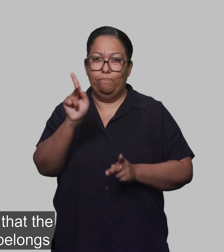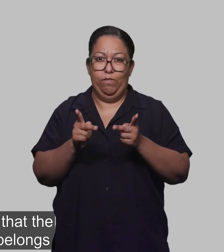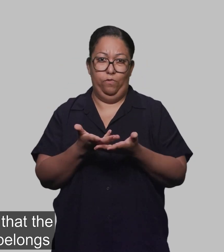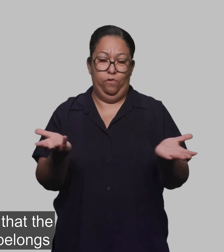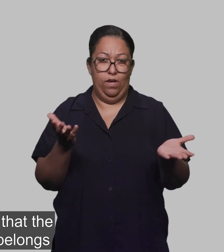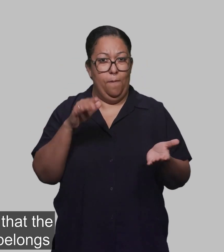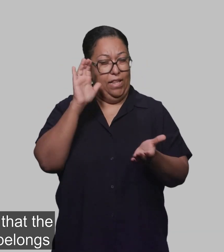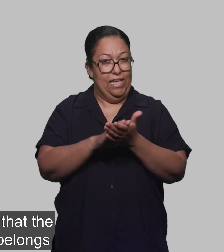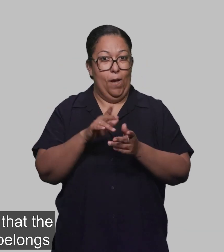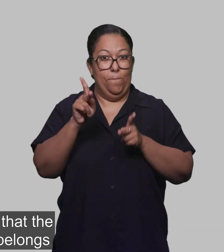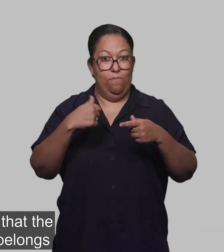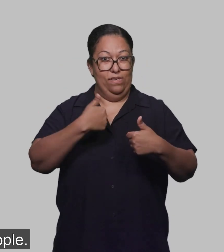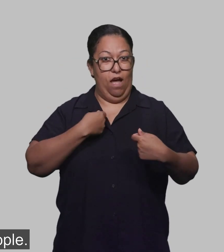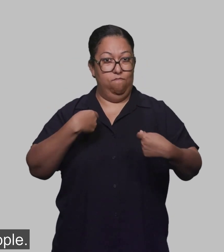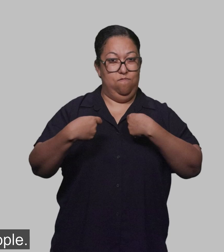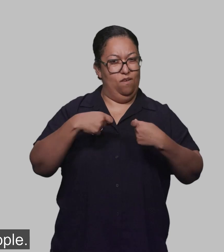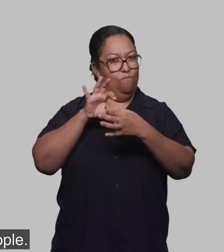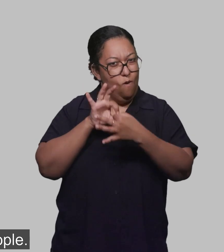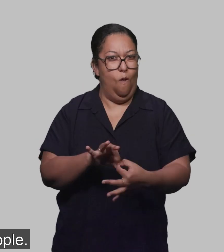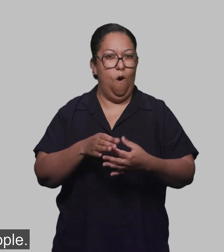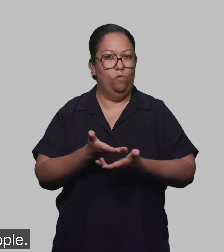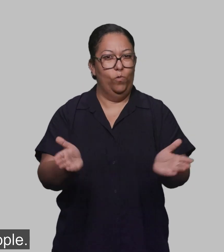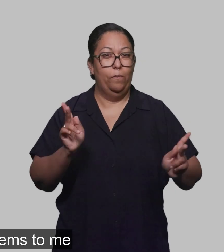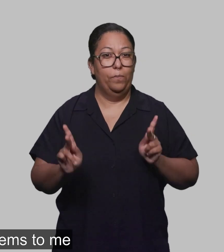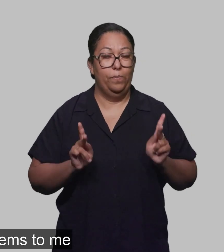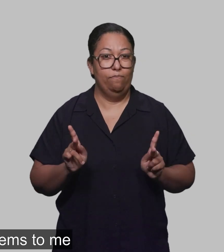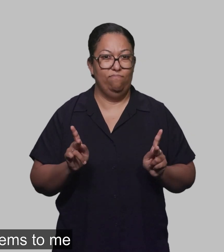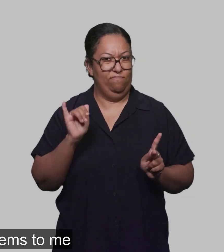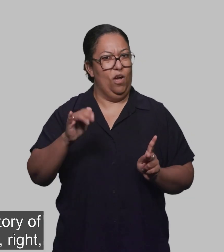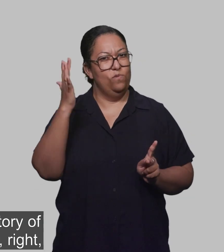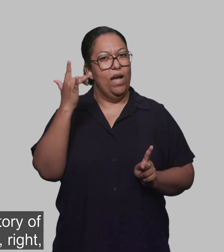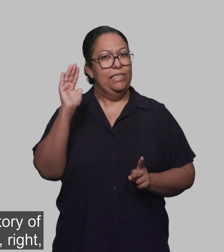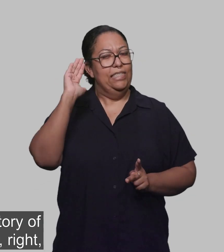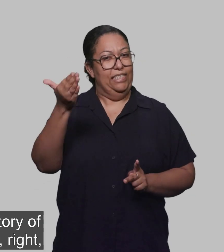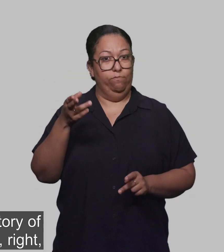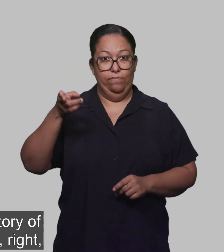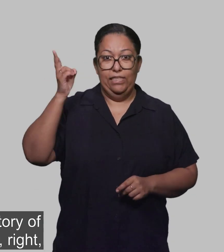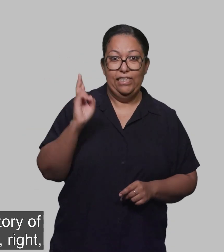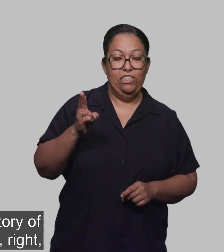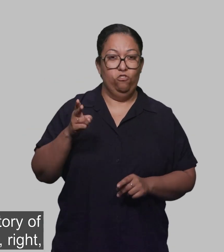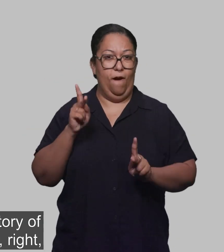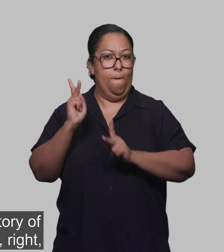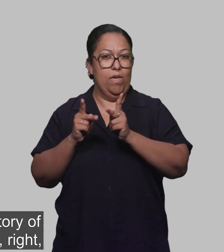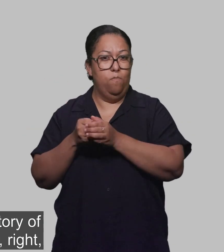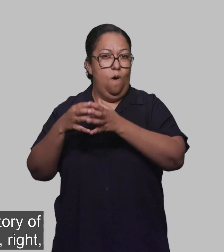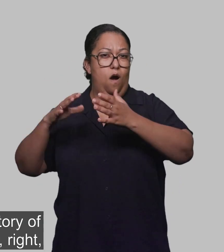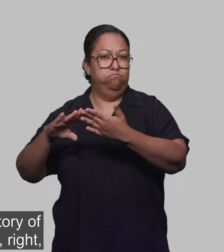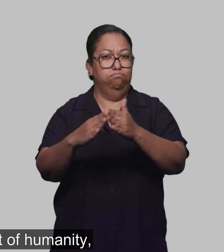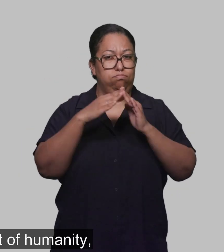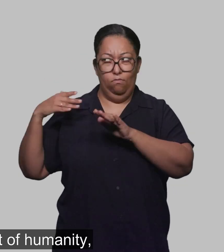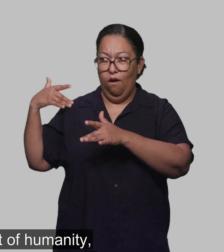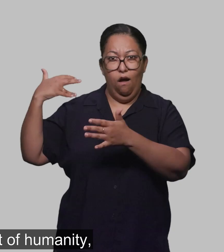the sovereignty belongs to the people. That's why it seems to me that the history of civilizations,